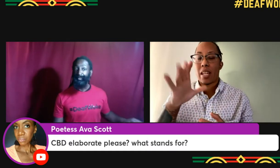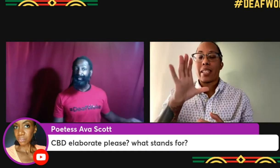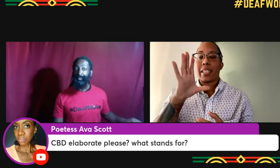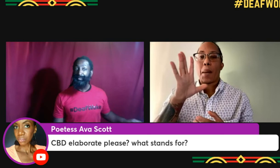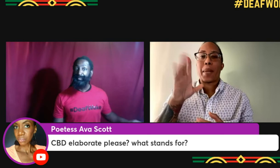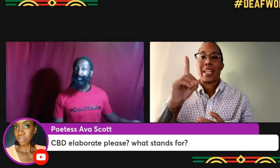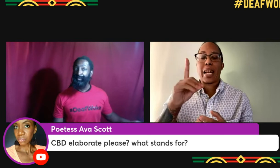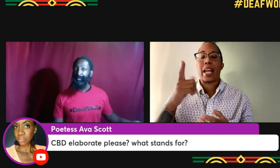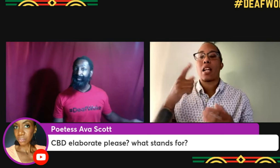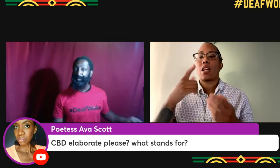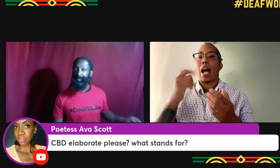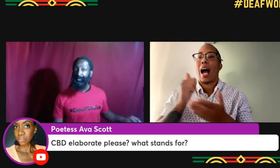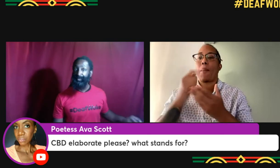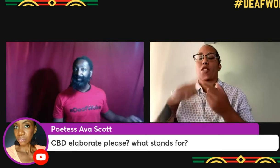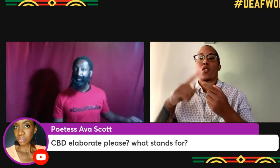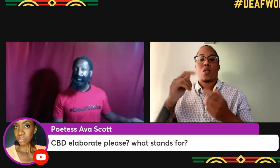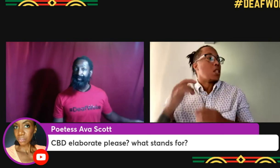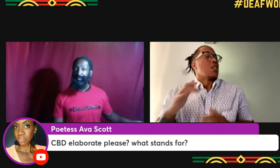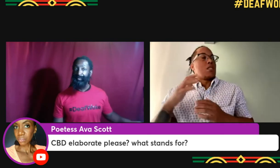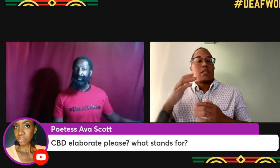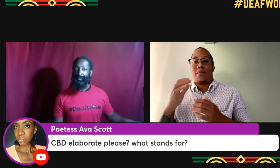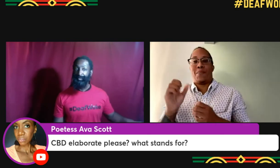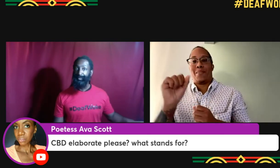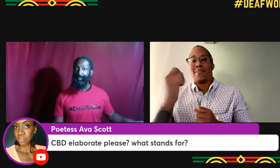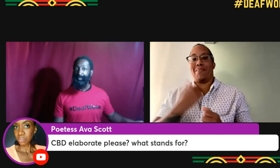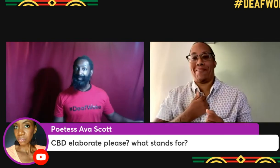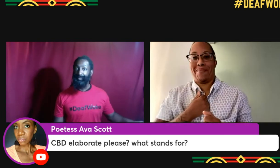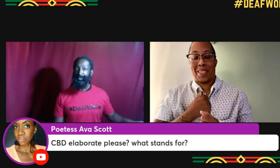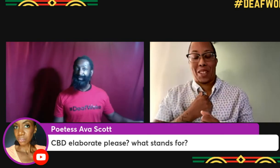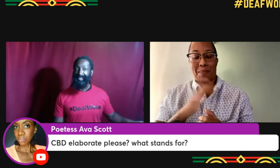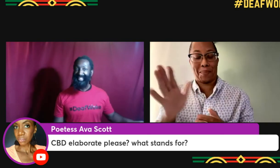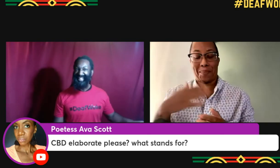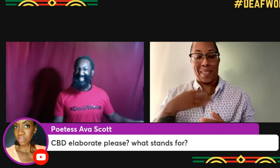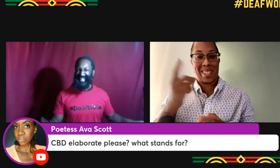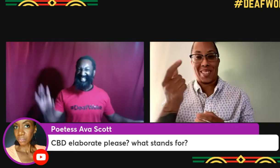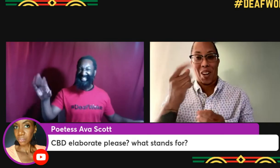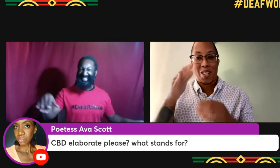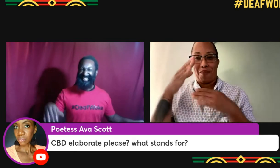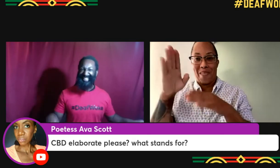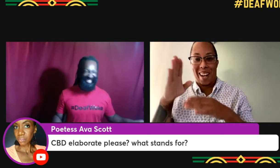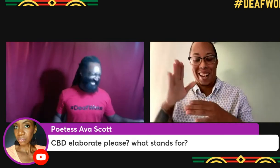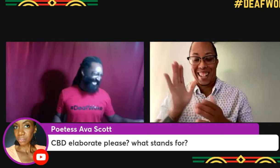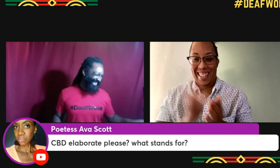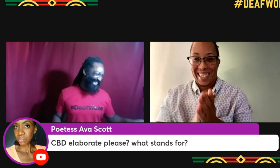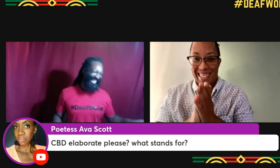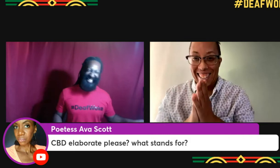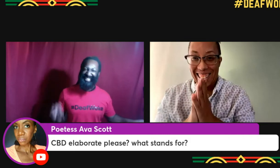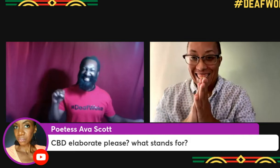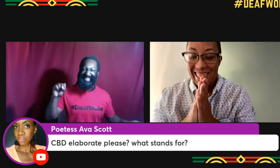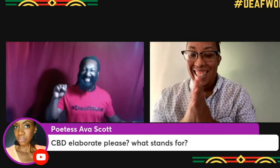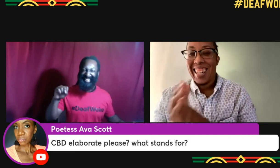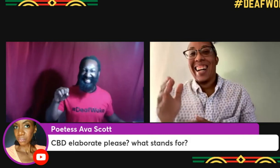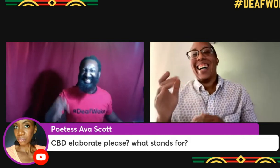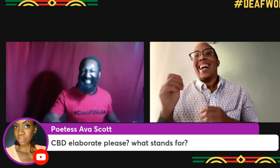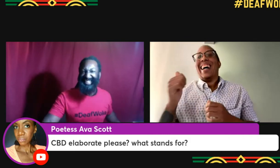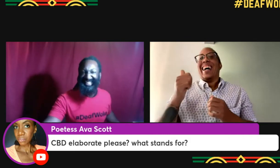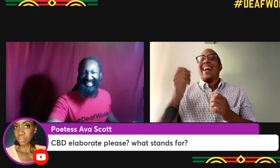My mind's gone blank here. With CBD, people use it to, sorry. My dog just barked.